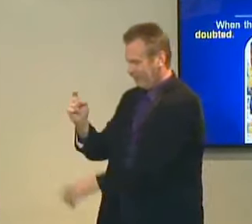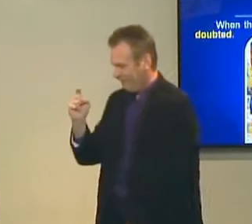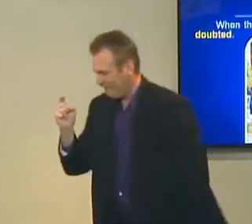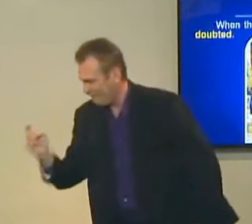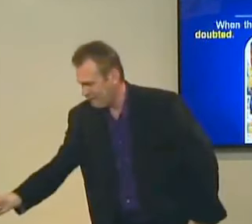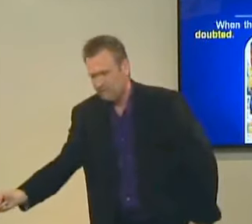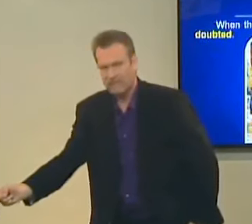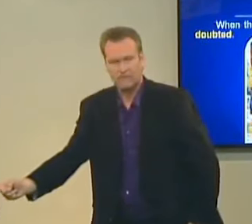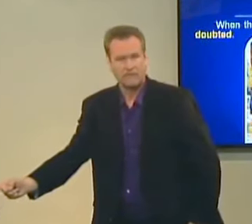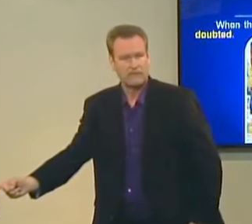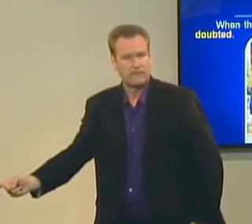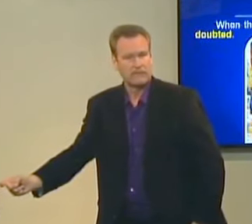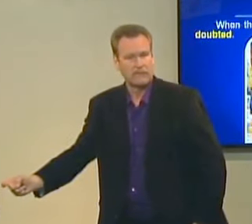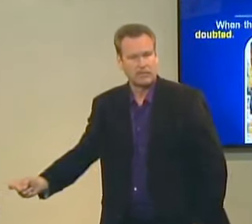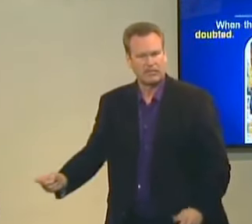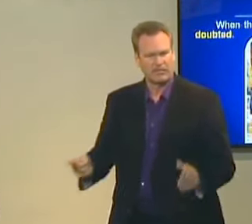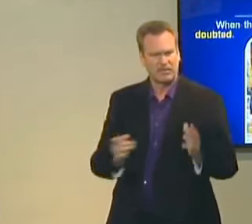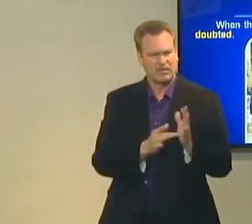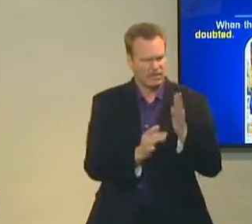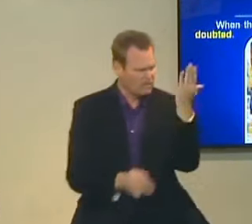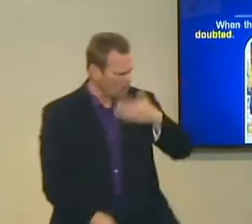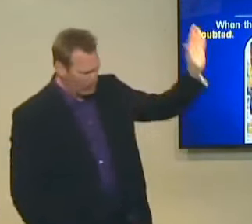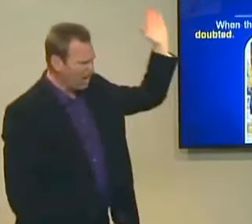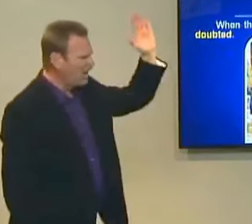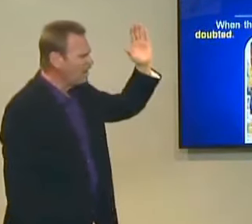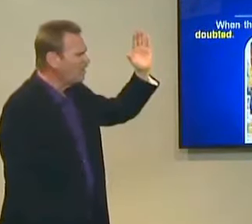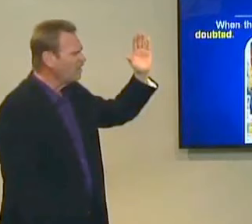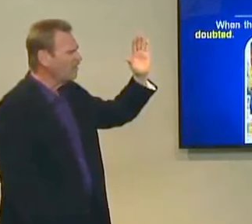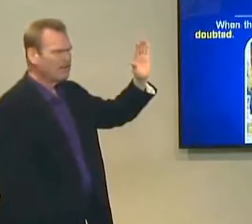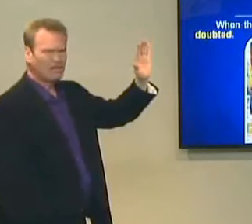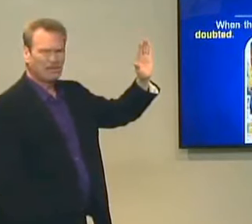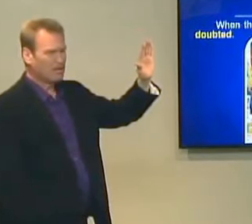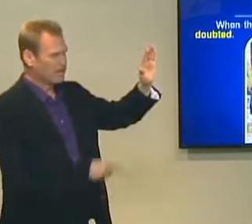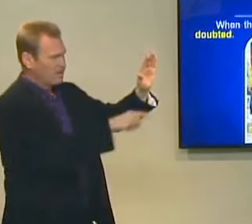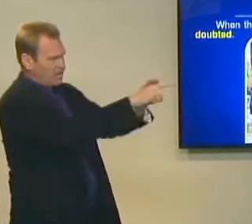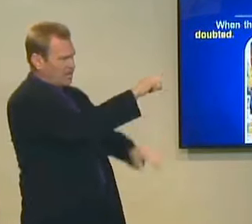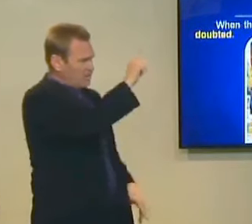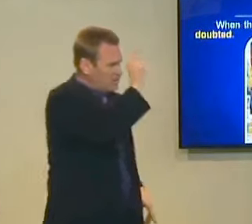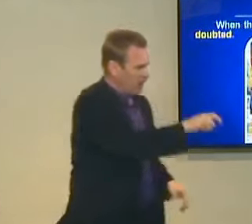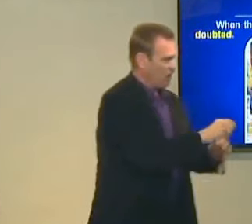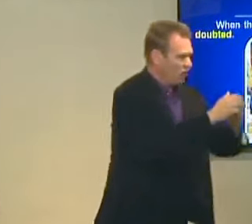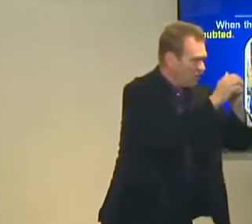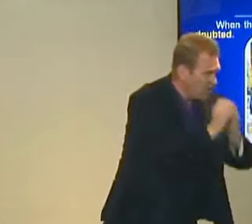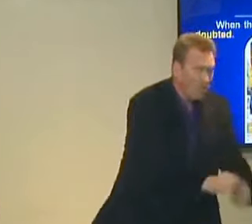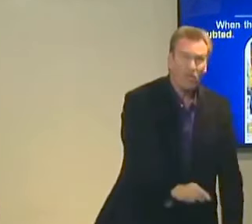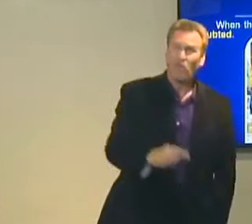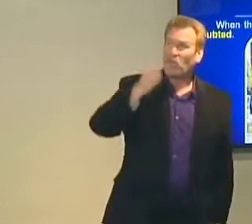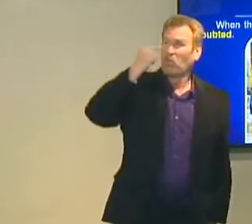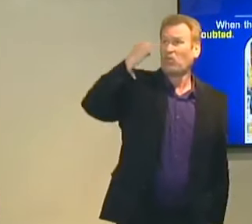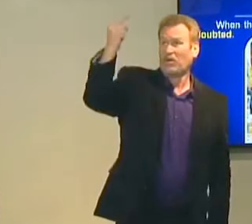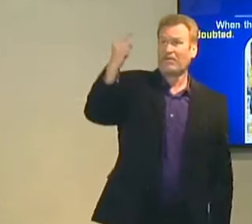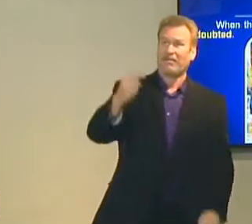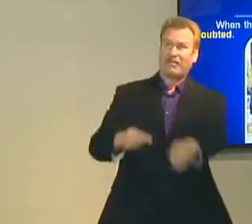everything here. I will give you dominion over everything. And Jesus said, Get me away from Me, Son.